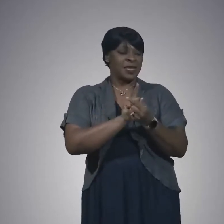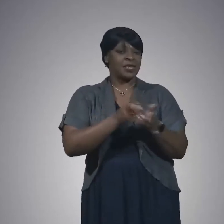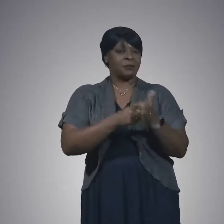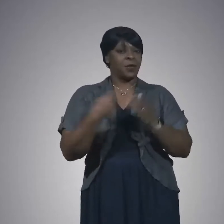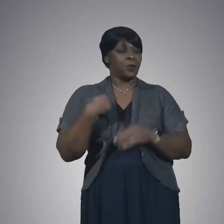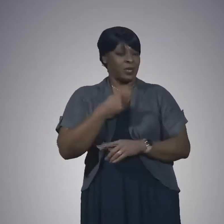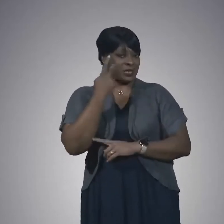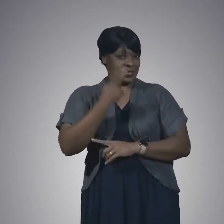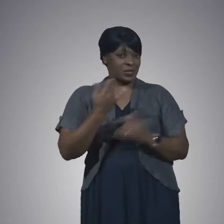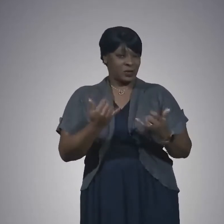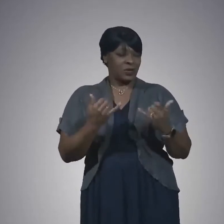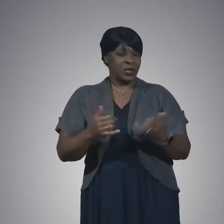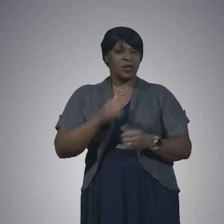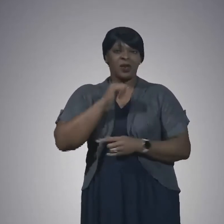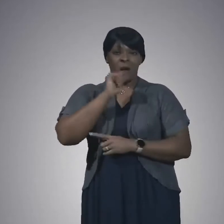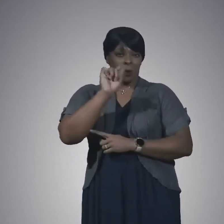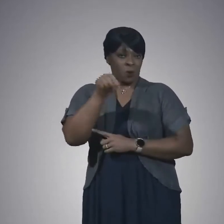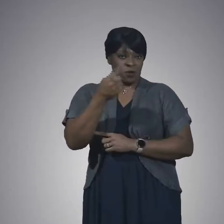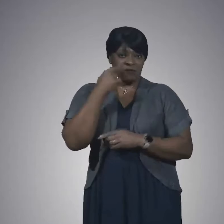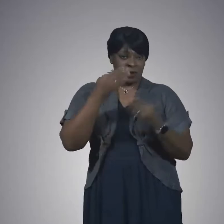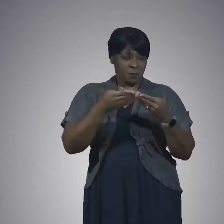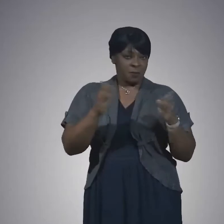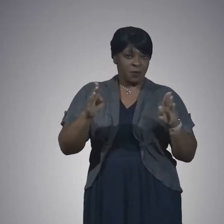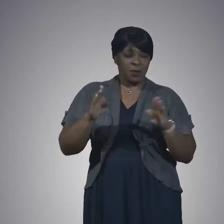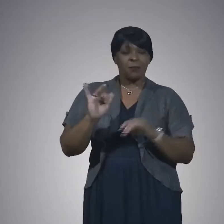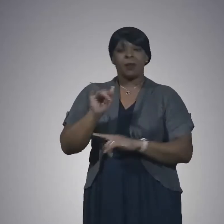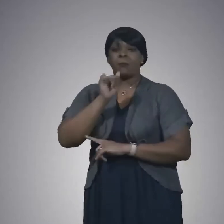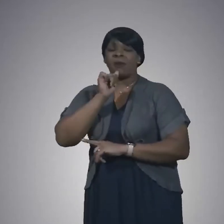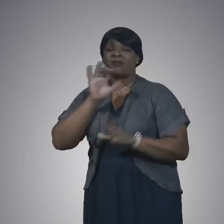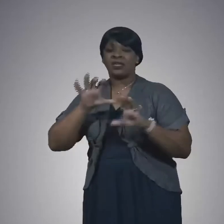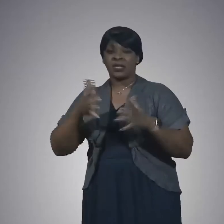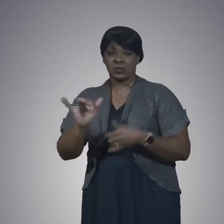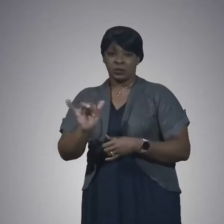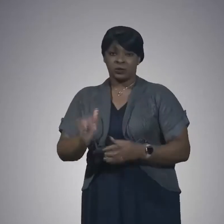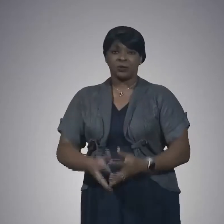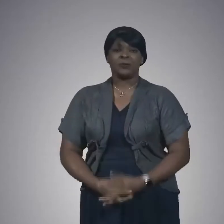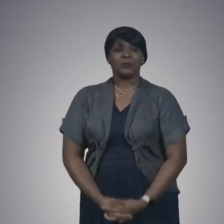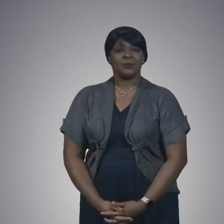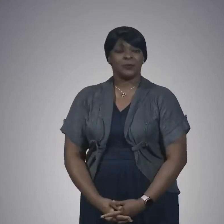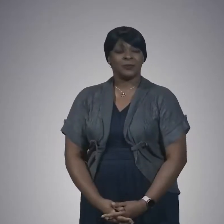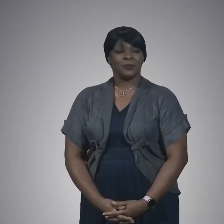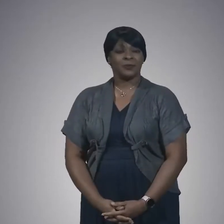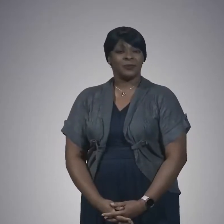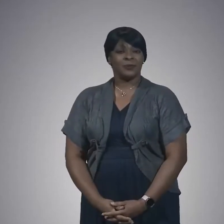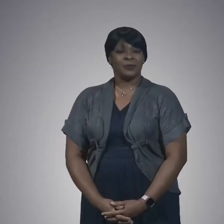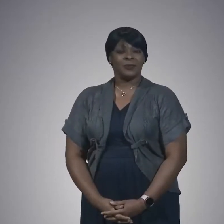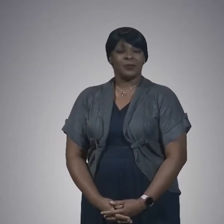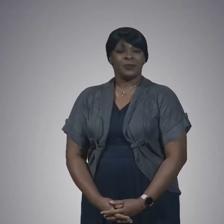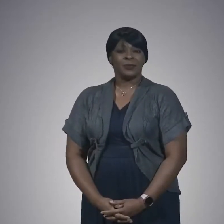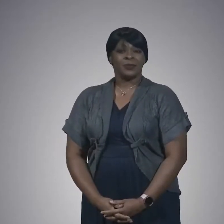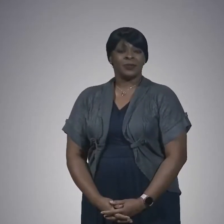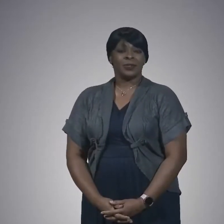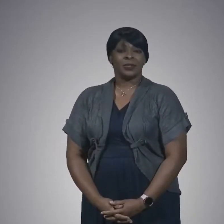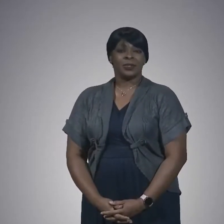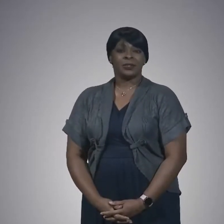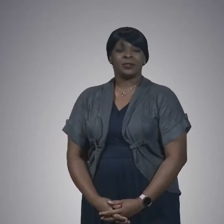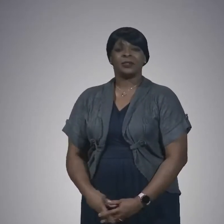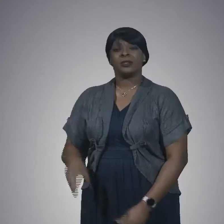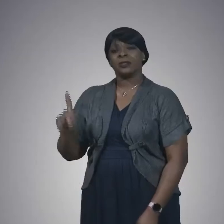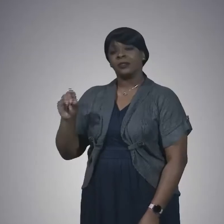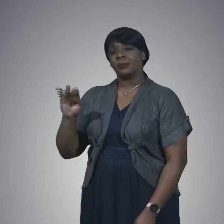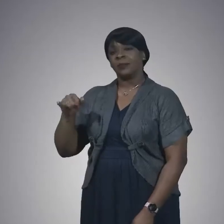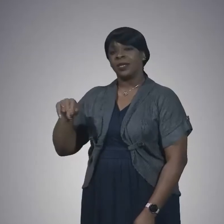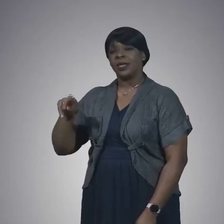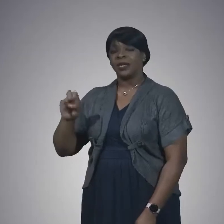that's true not just for the public pods, but at the private locations as well. Dominique Dillon, Fox 13.